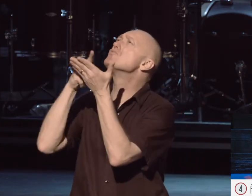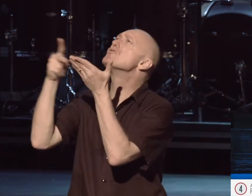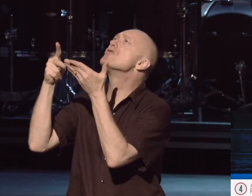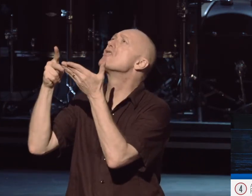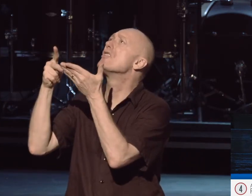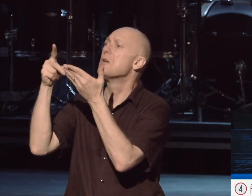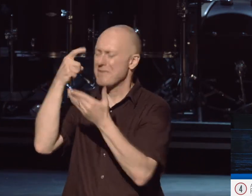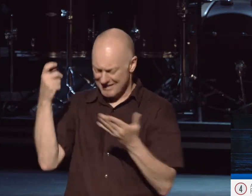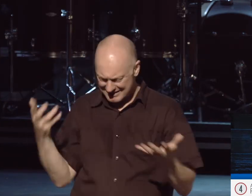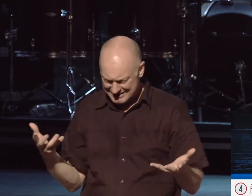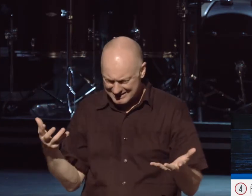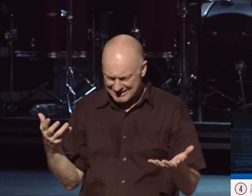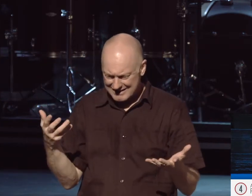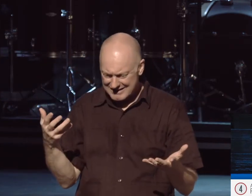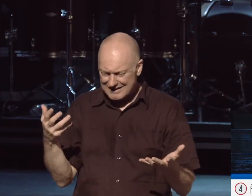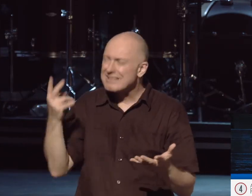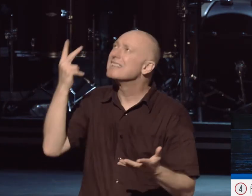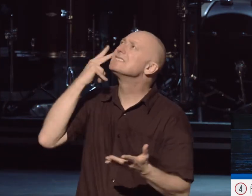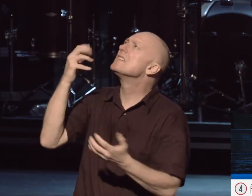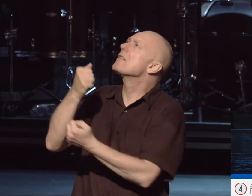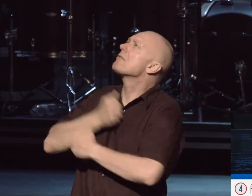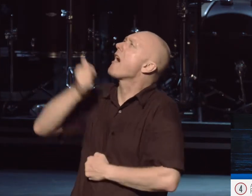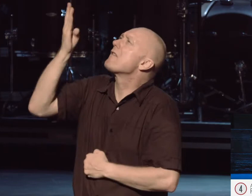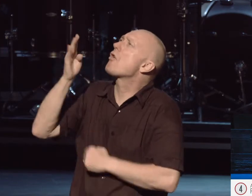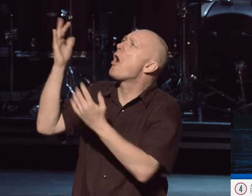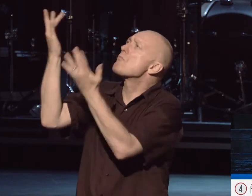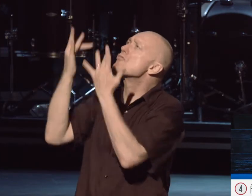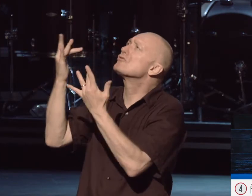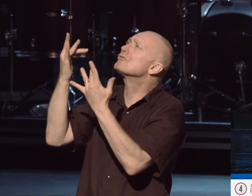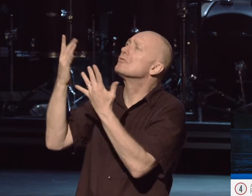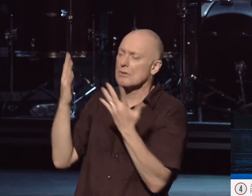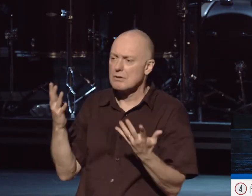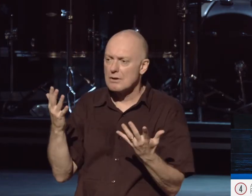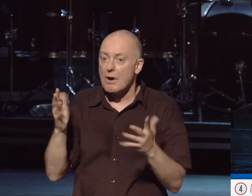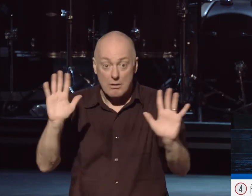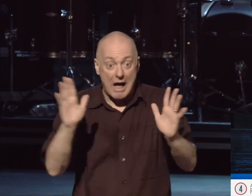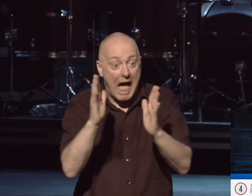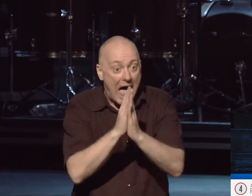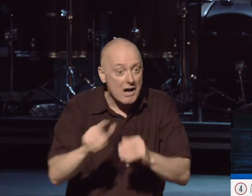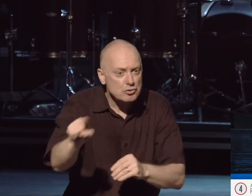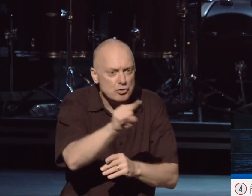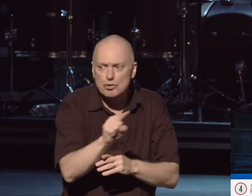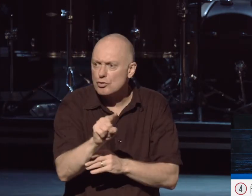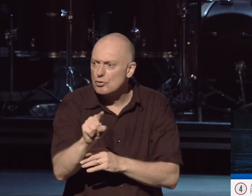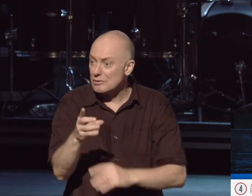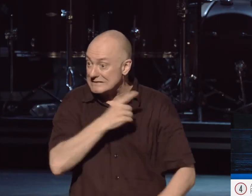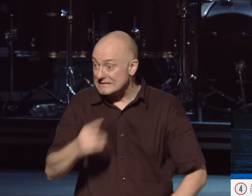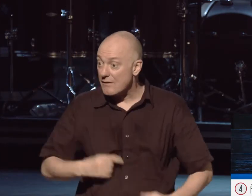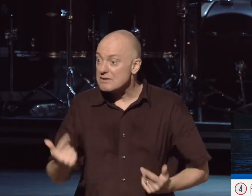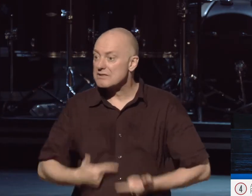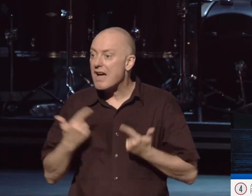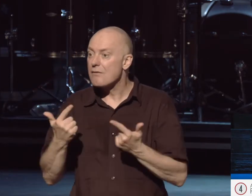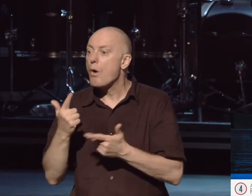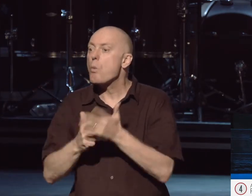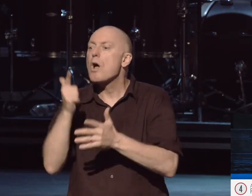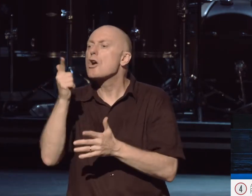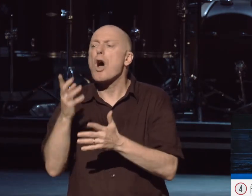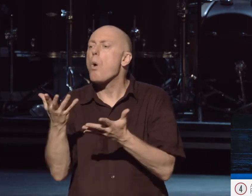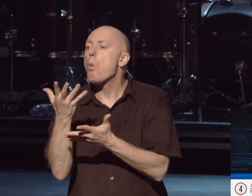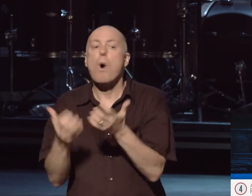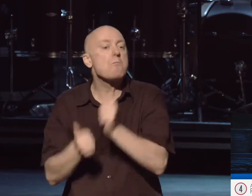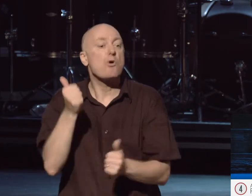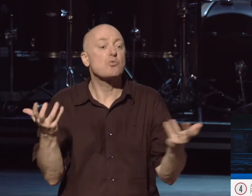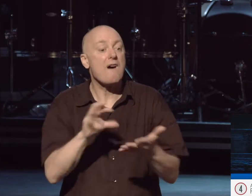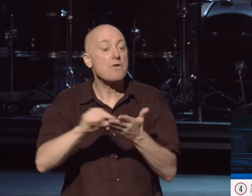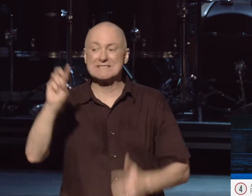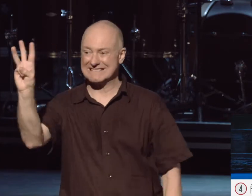God, the love of God, the grace of God. Let me ask you, this whole event of David's life, what is God most after? Verse 6, you